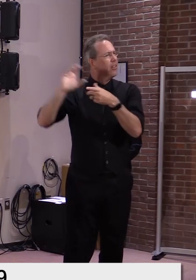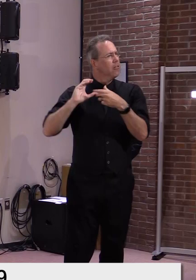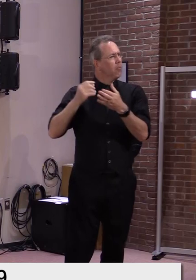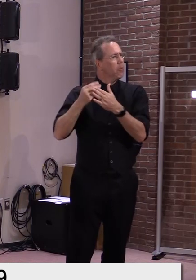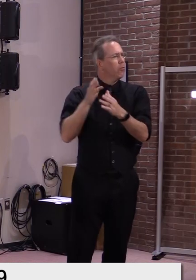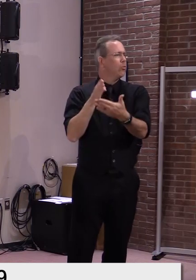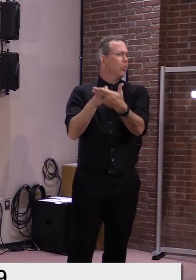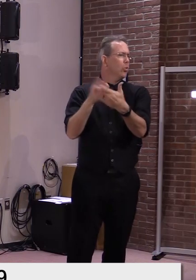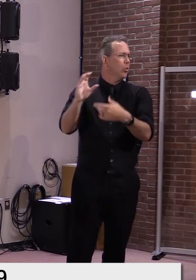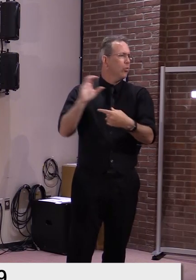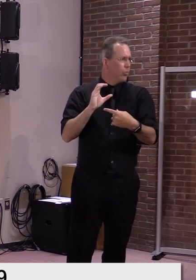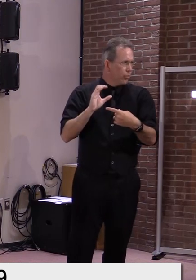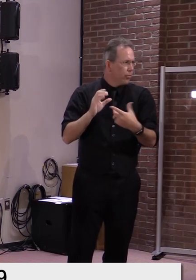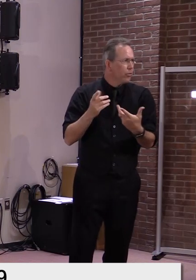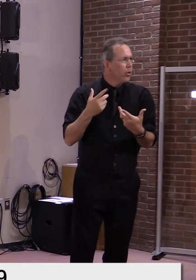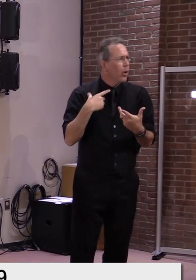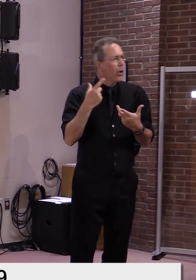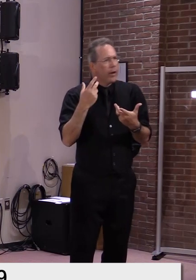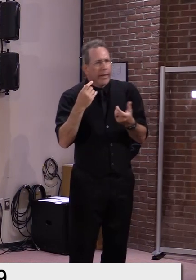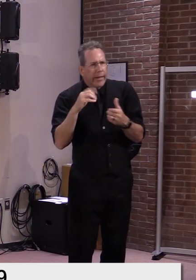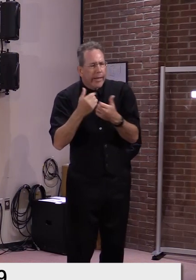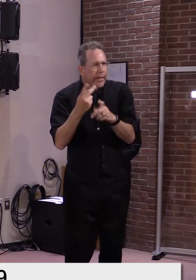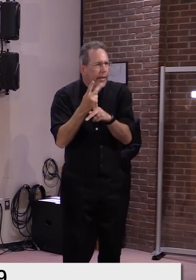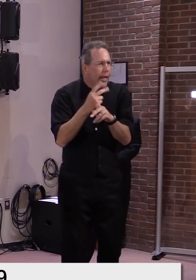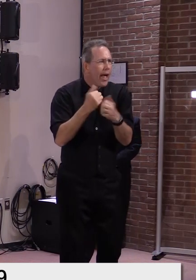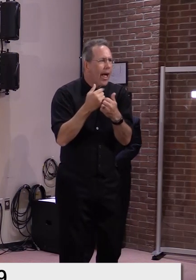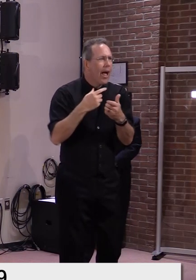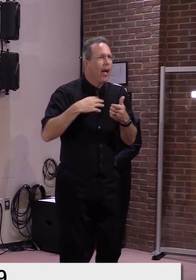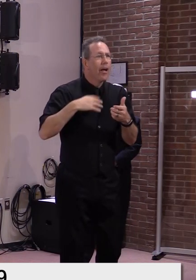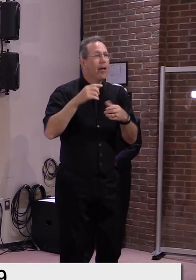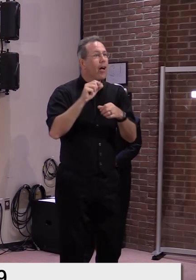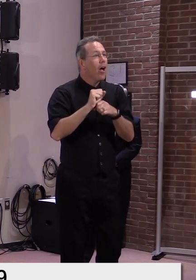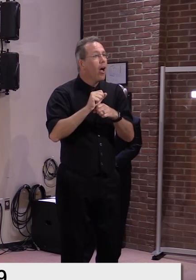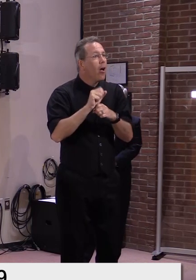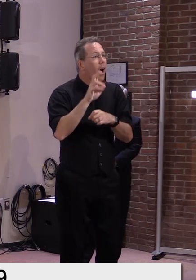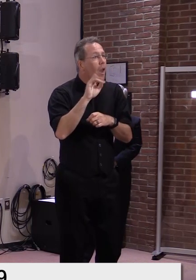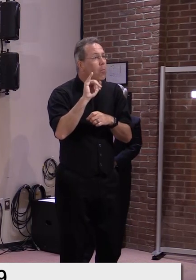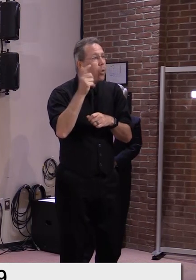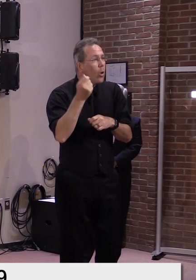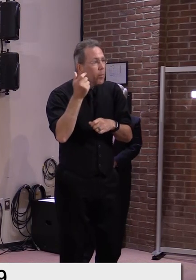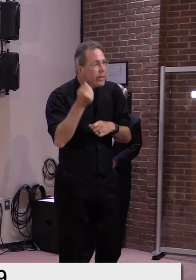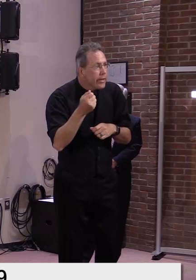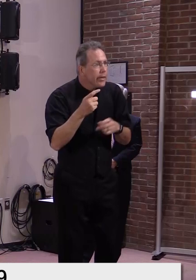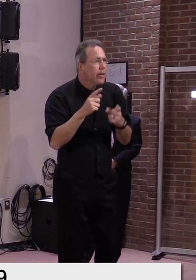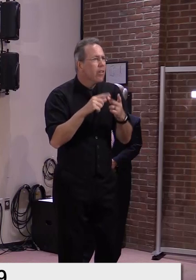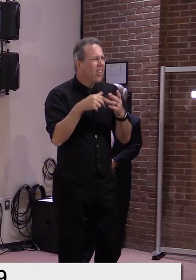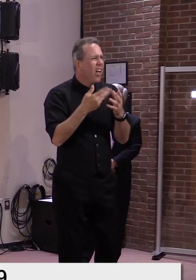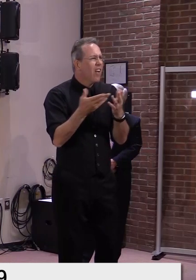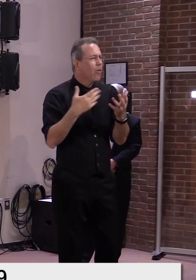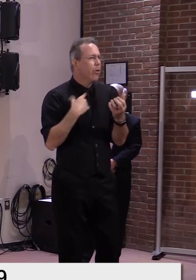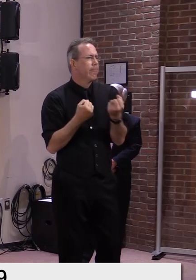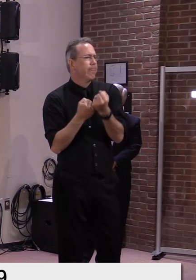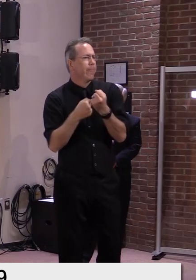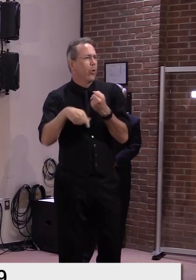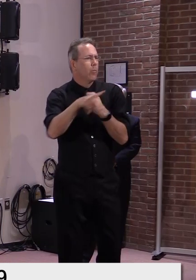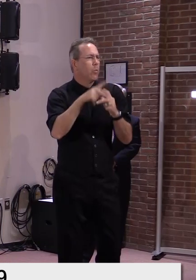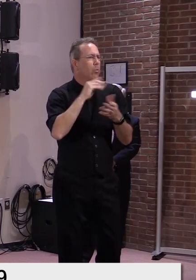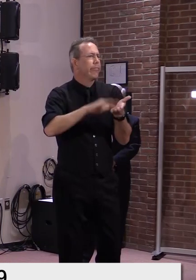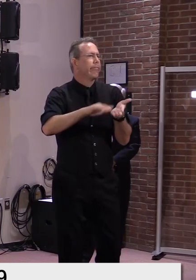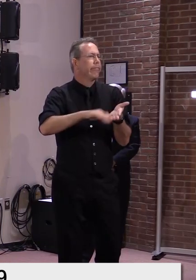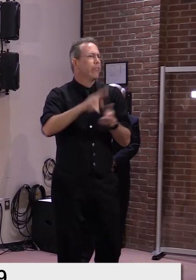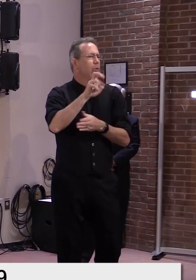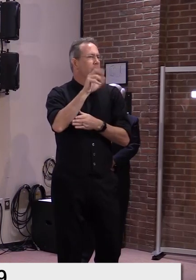insurance informational services on how to file for unemployment, and then also re-employment